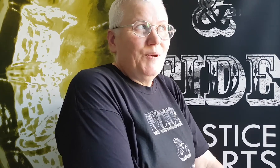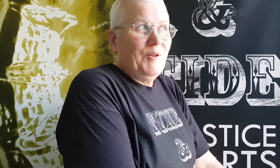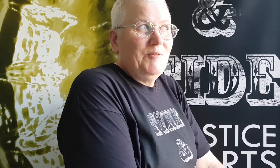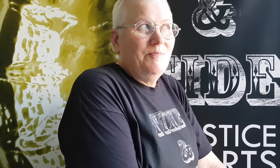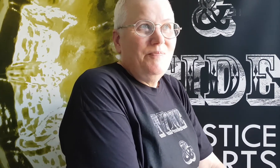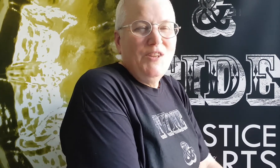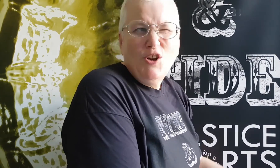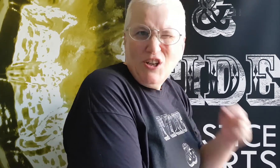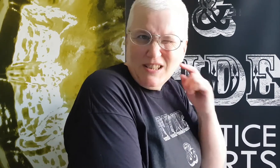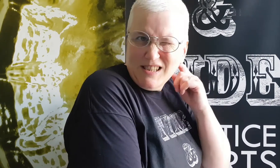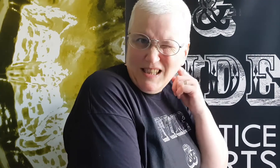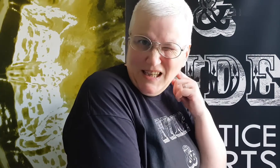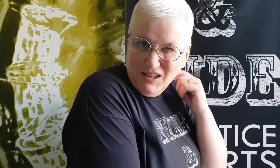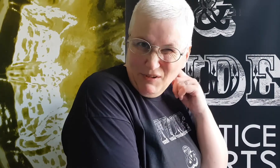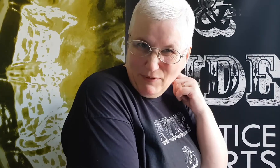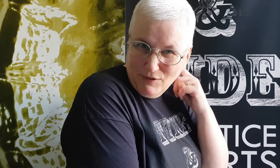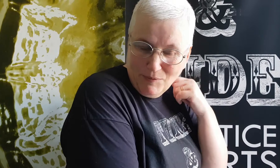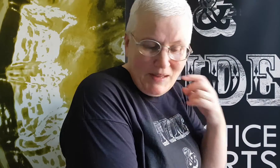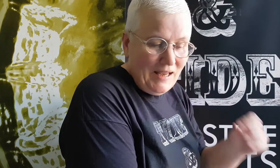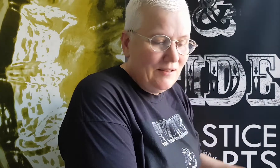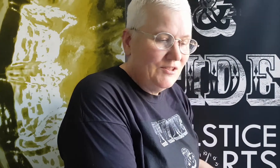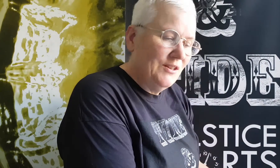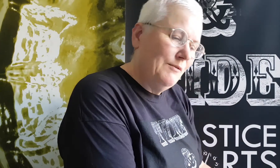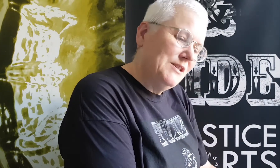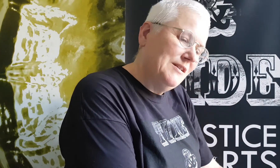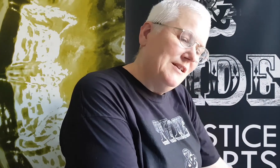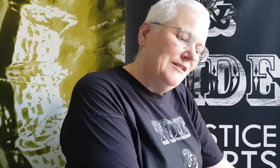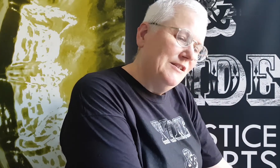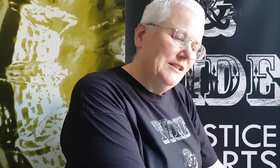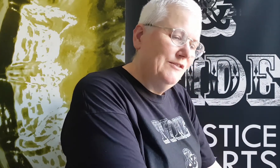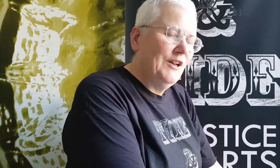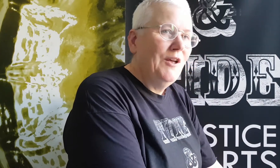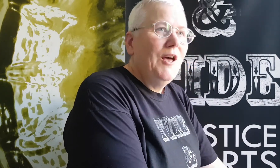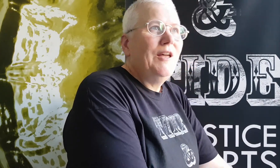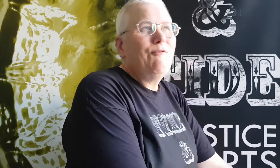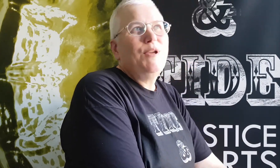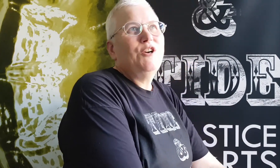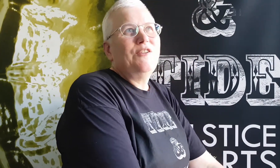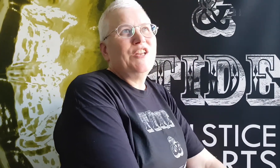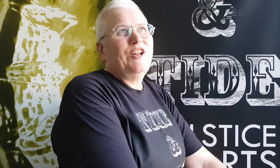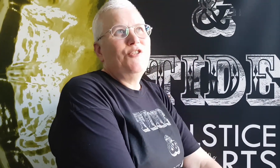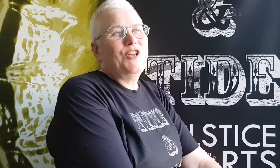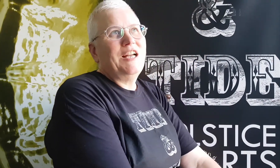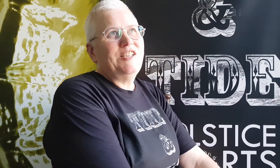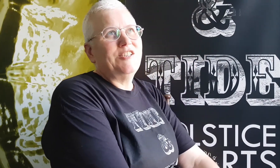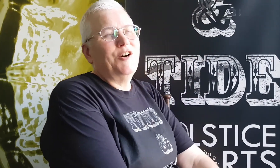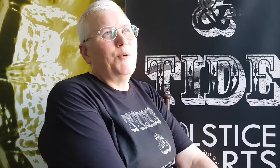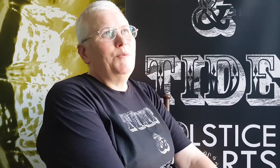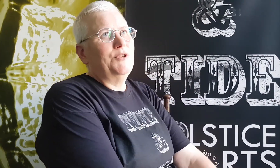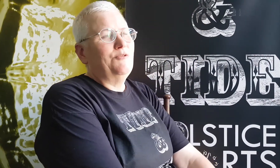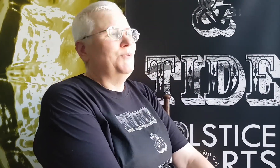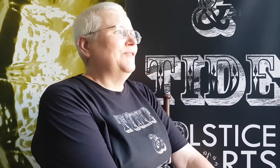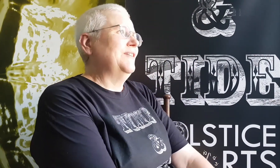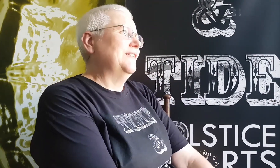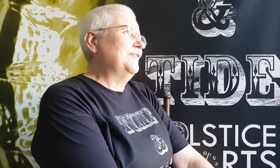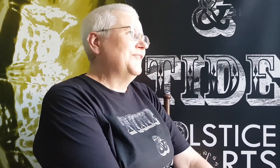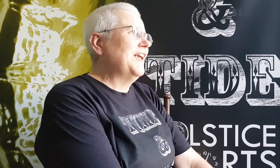But you couldn't see the river from there, so that was kind of, if we could have done it on the Cutty Sark, we would have, but there